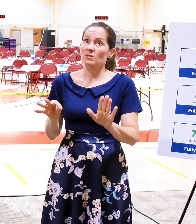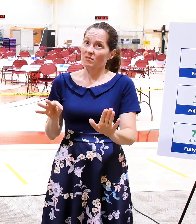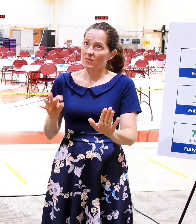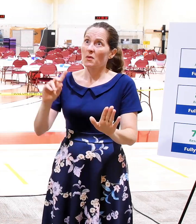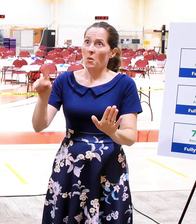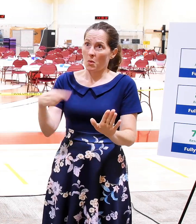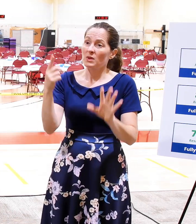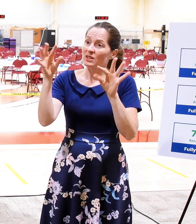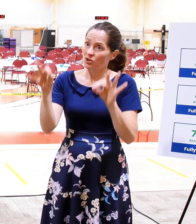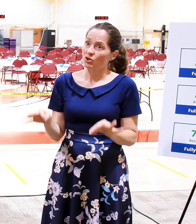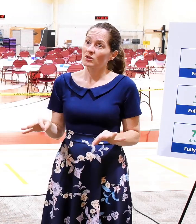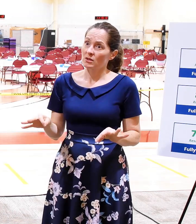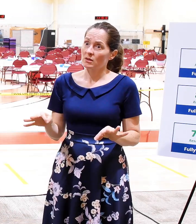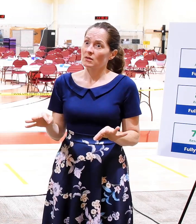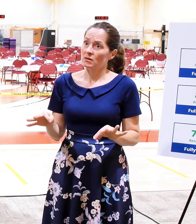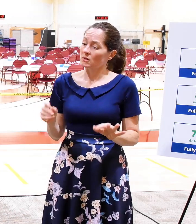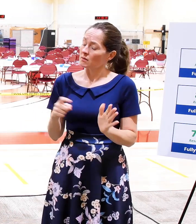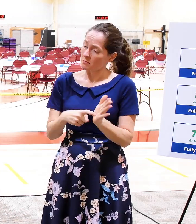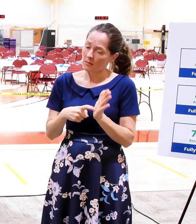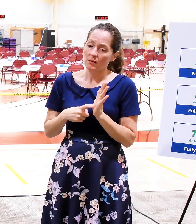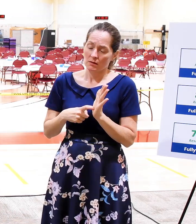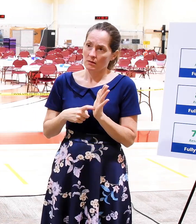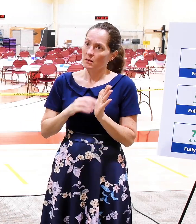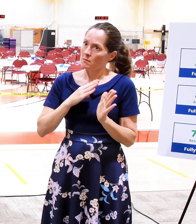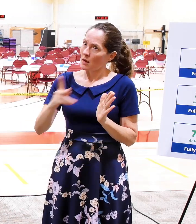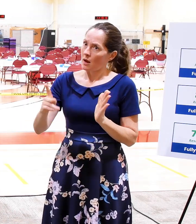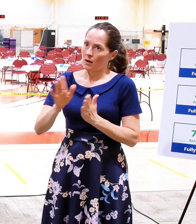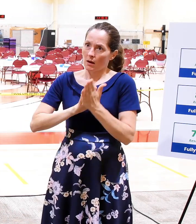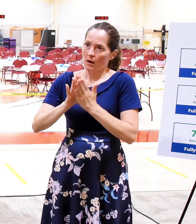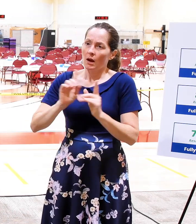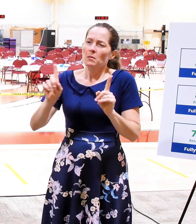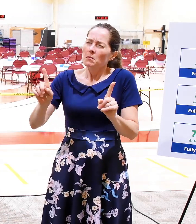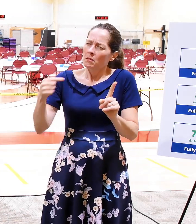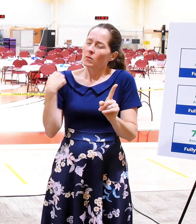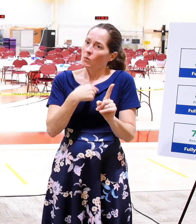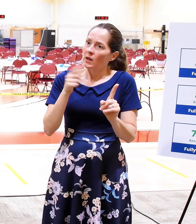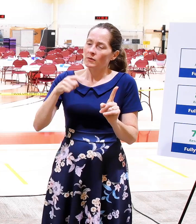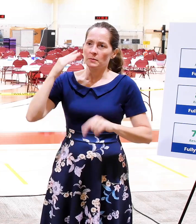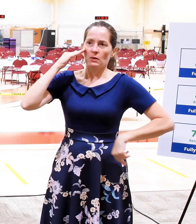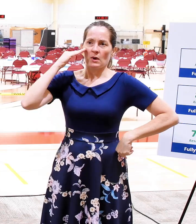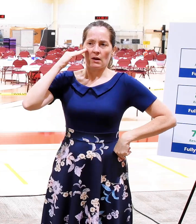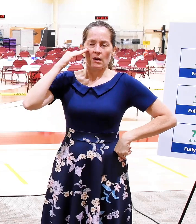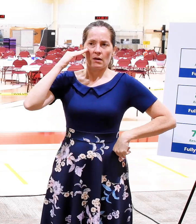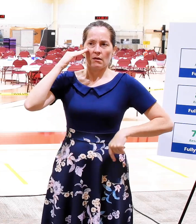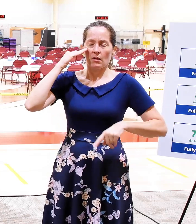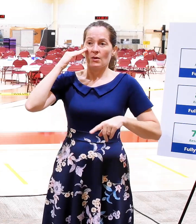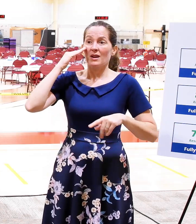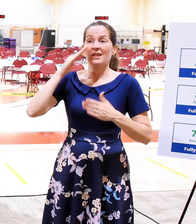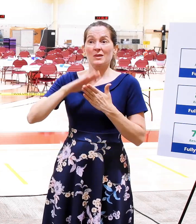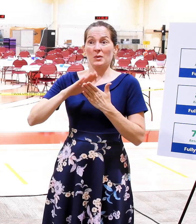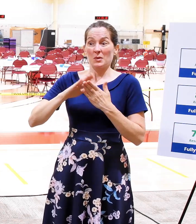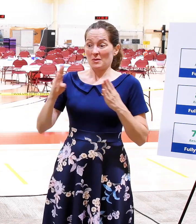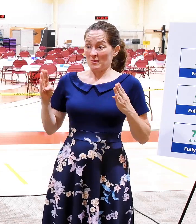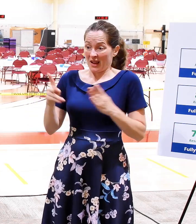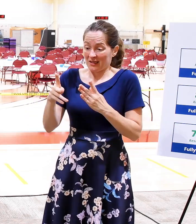decision. However, we need to stay very aware of the risk that the virus could spread in a school, requiring students and staff